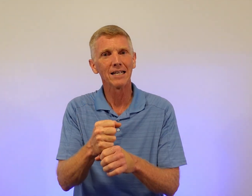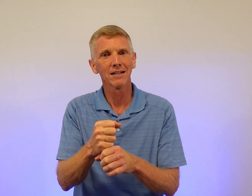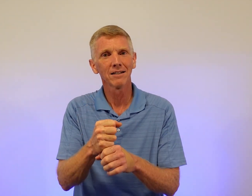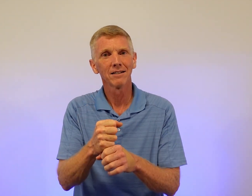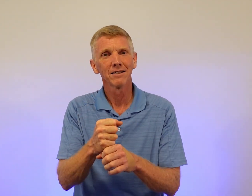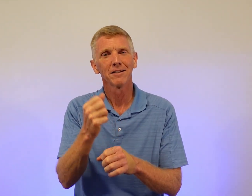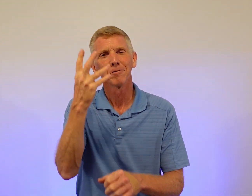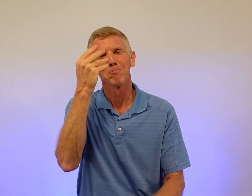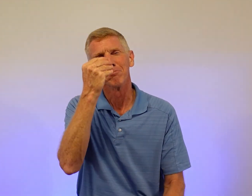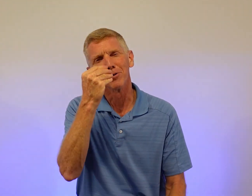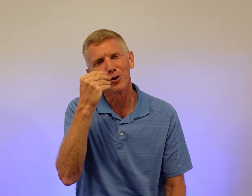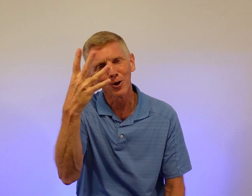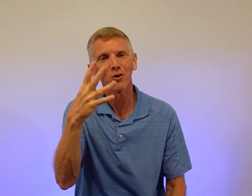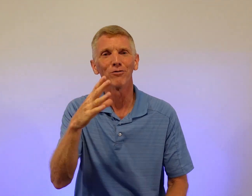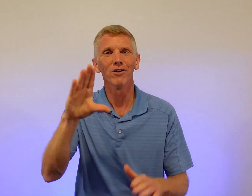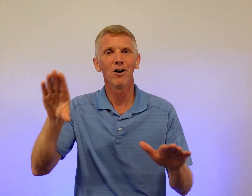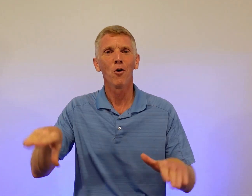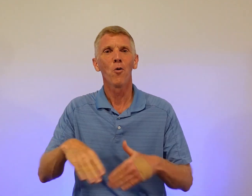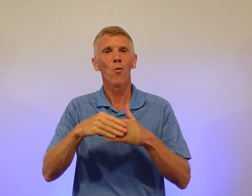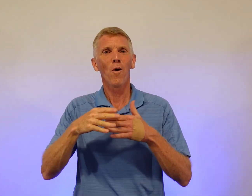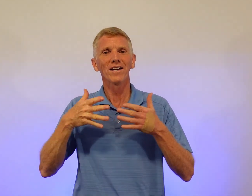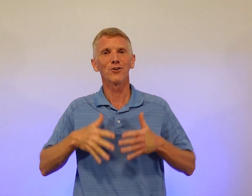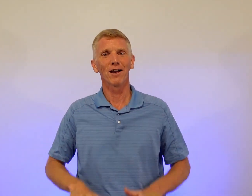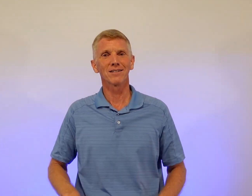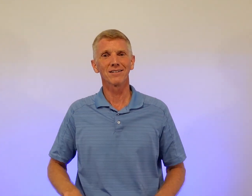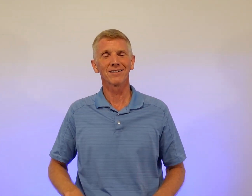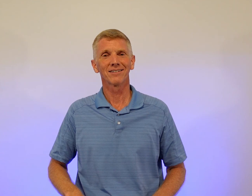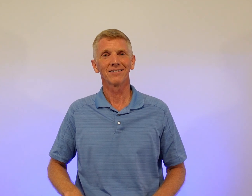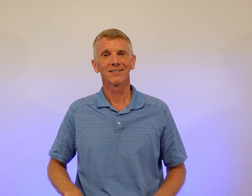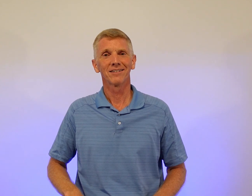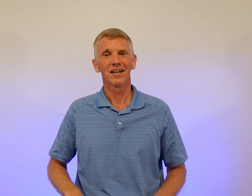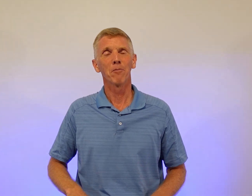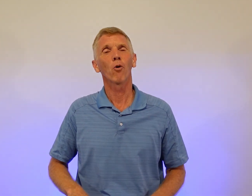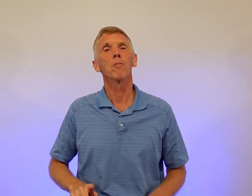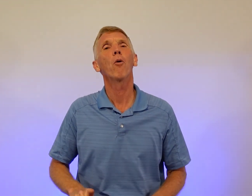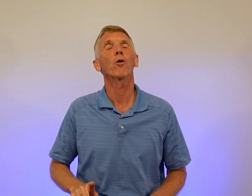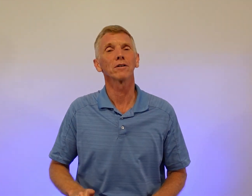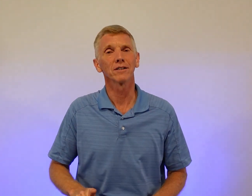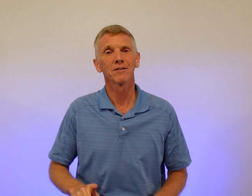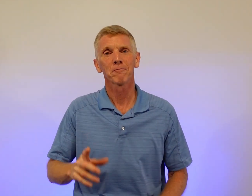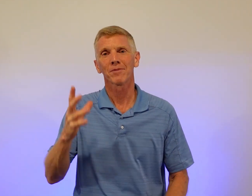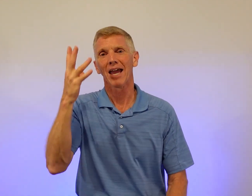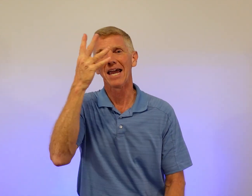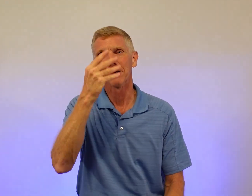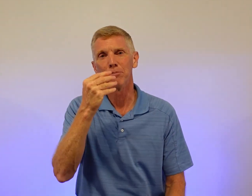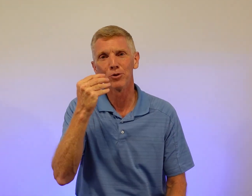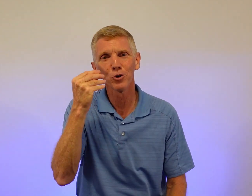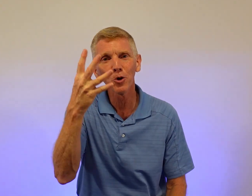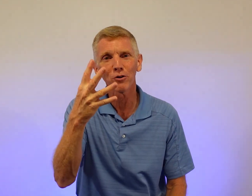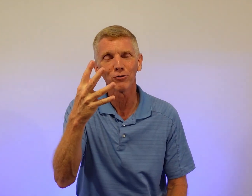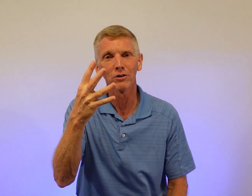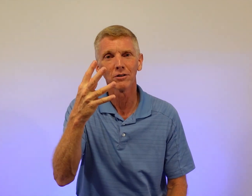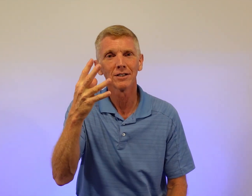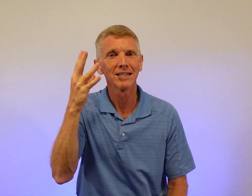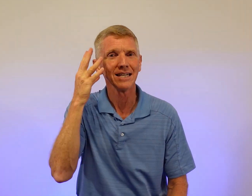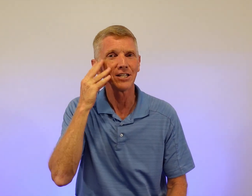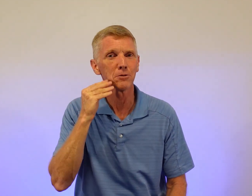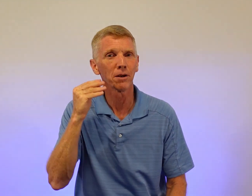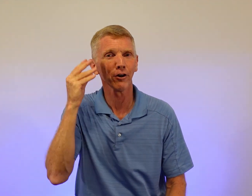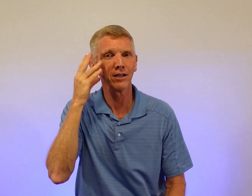creating beautiful wedding dresses. And more importantly, a beautiful